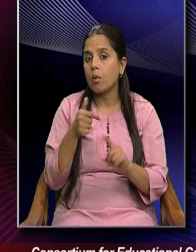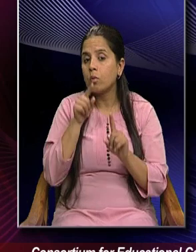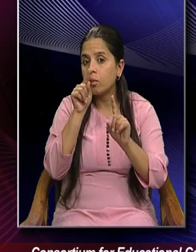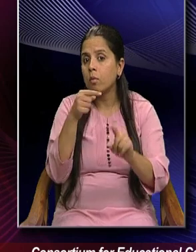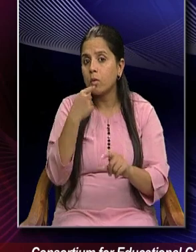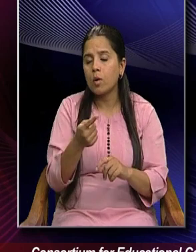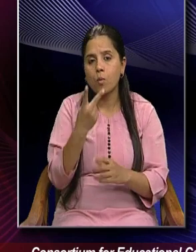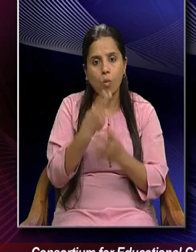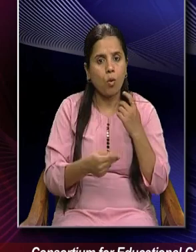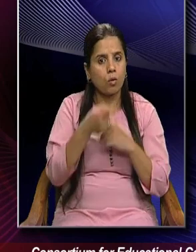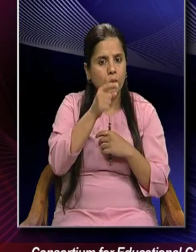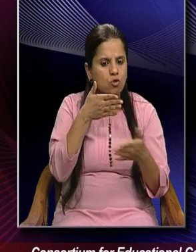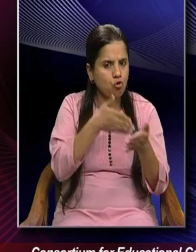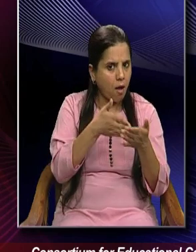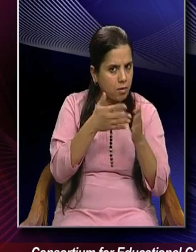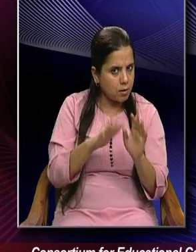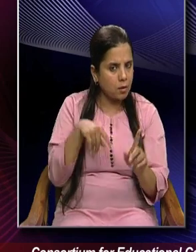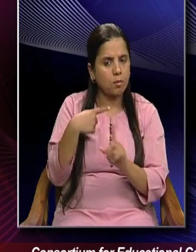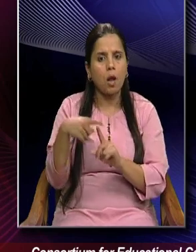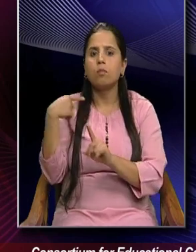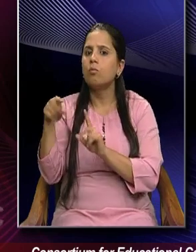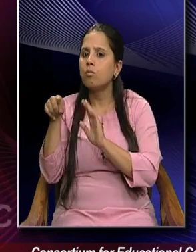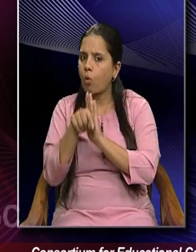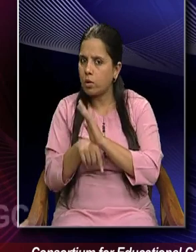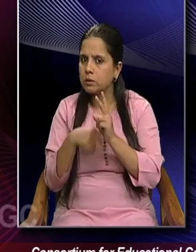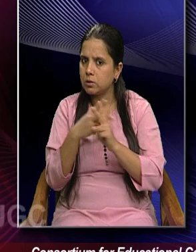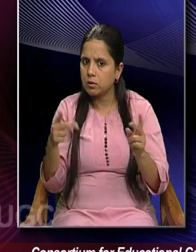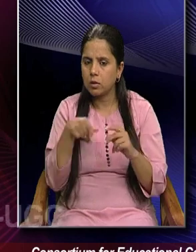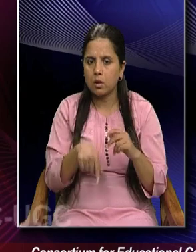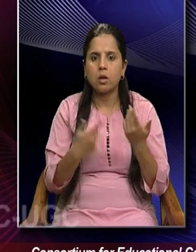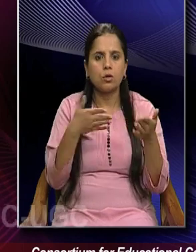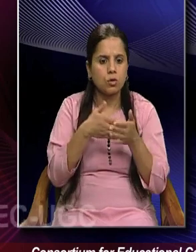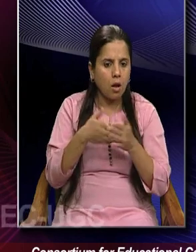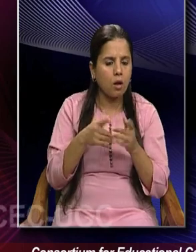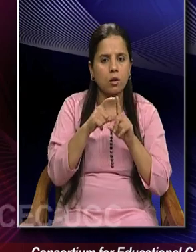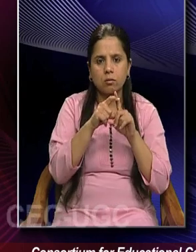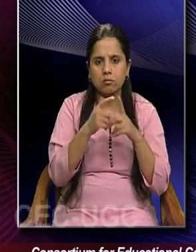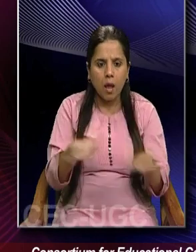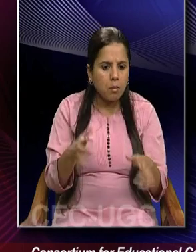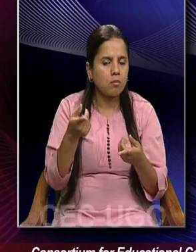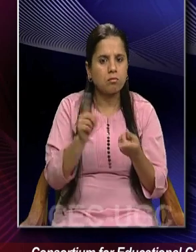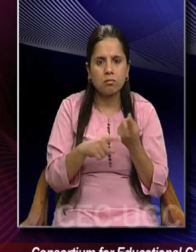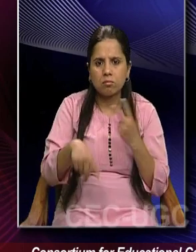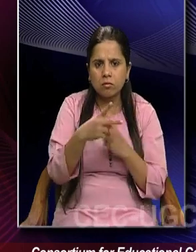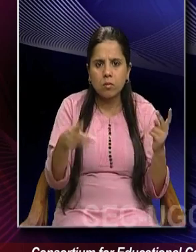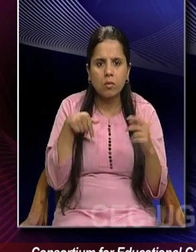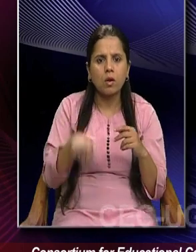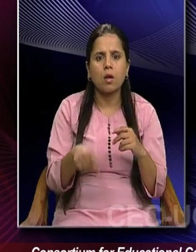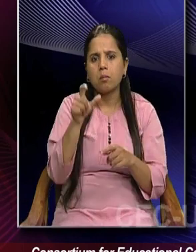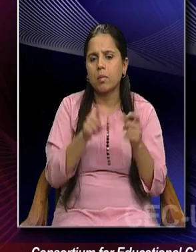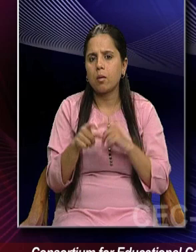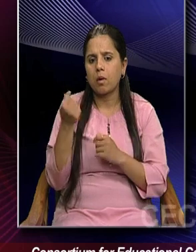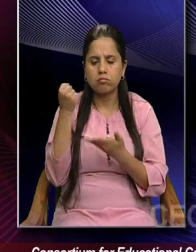Report both on challenges and positives. Challenges like damage, lack of aid, vulnerability,